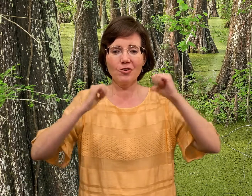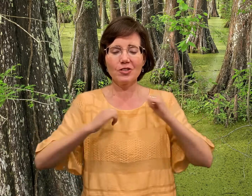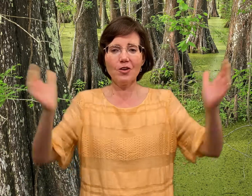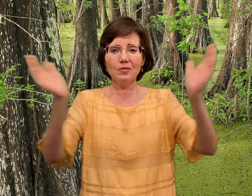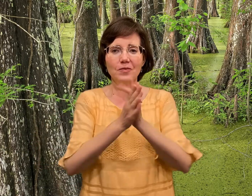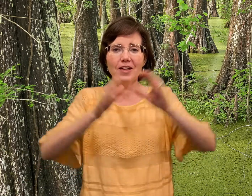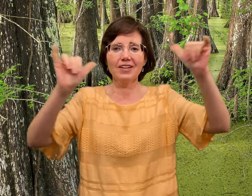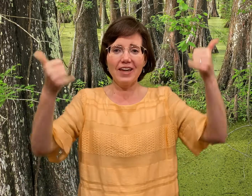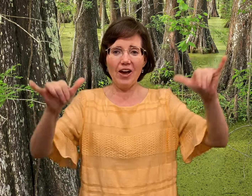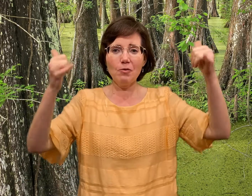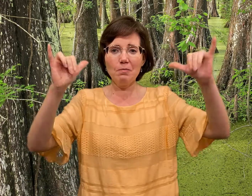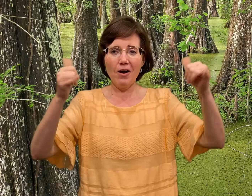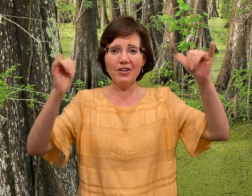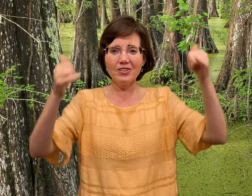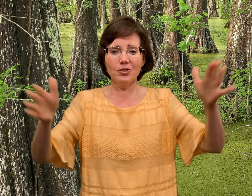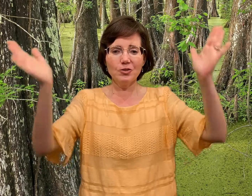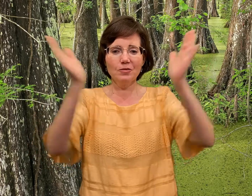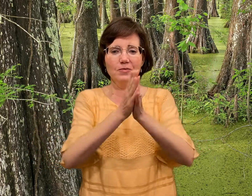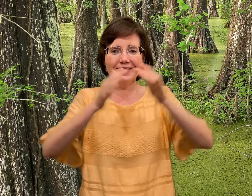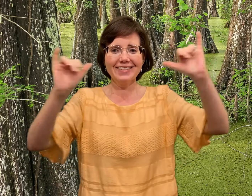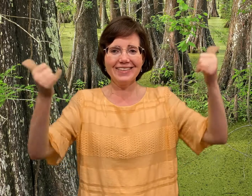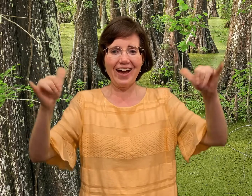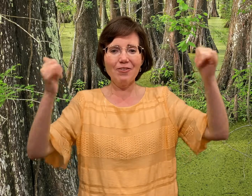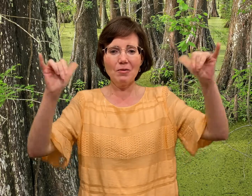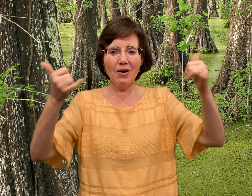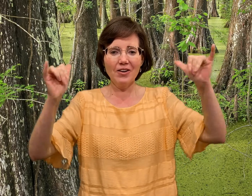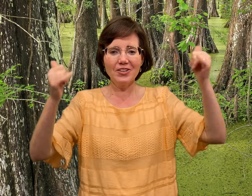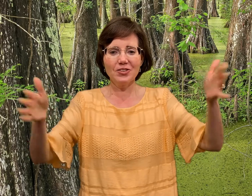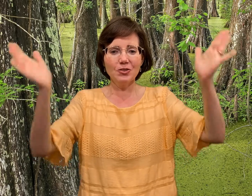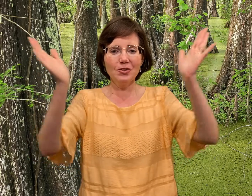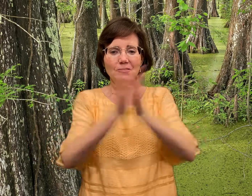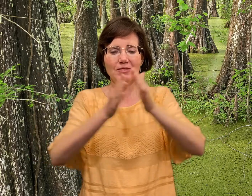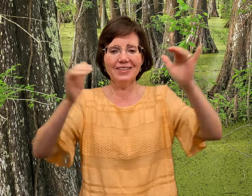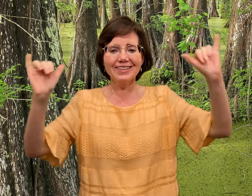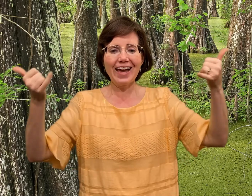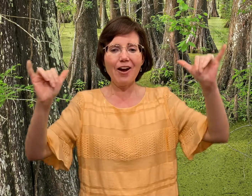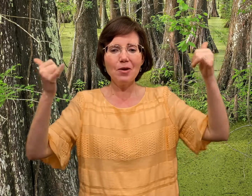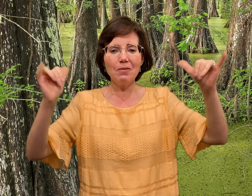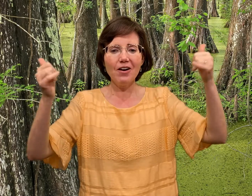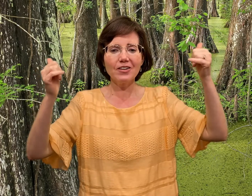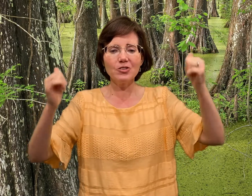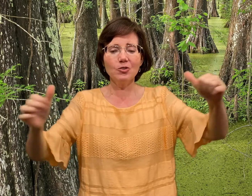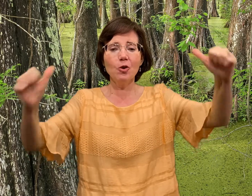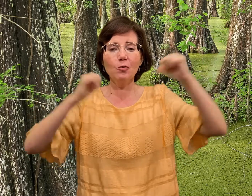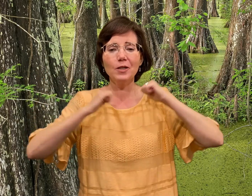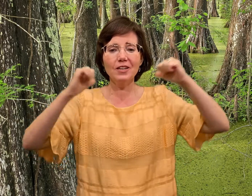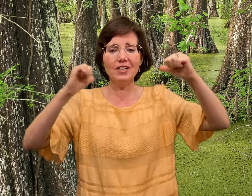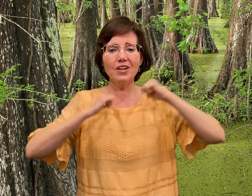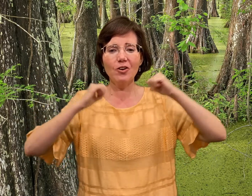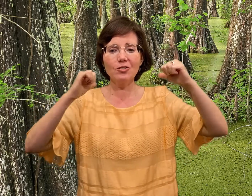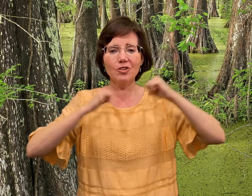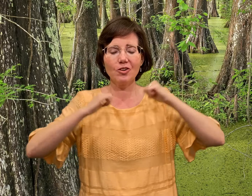go cowabunga dude, cowabunga dude, cowabunga doo. We know turtles